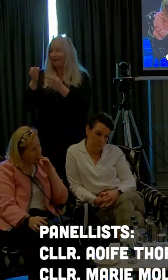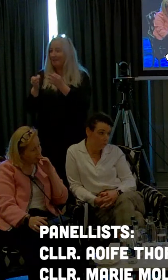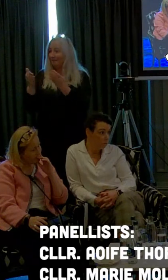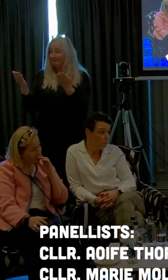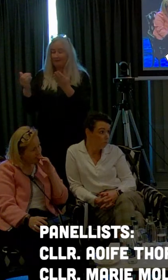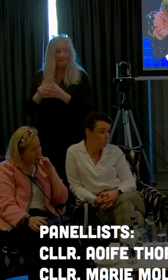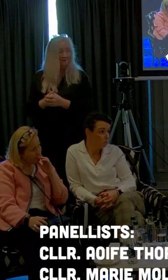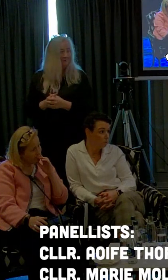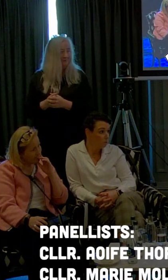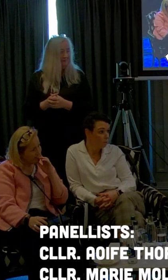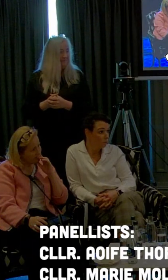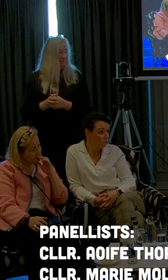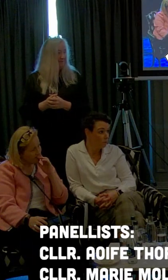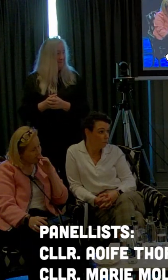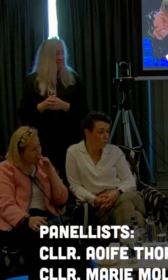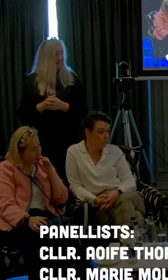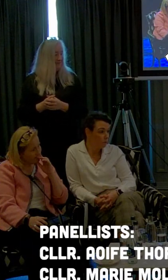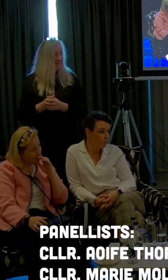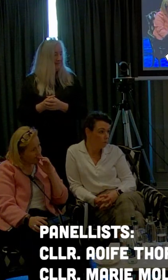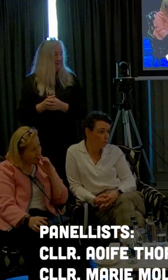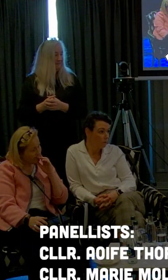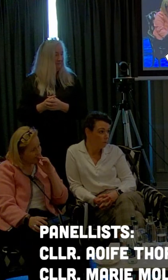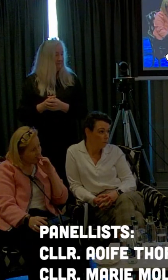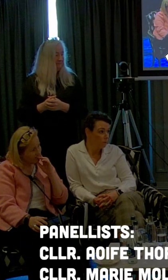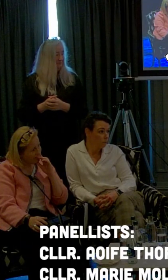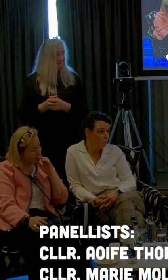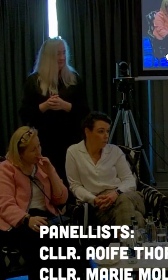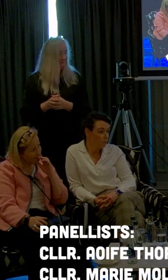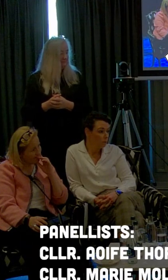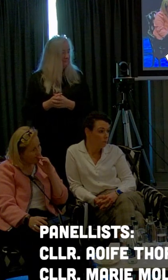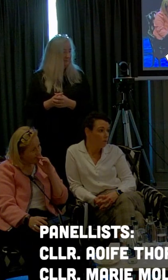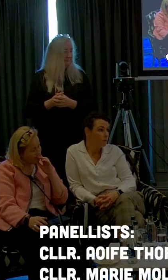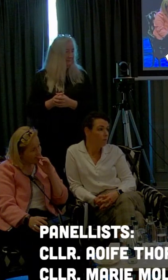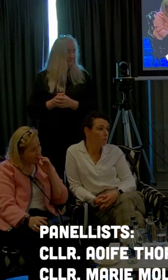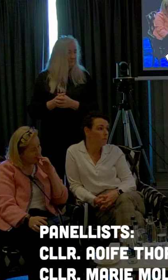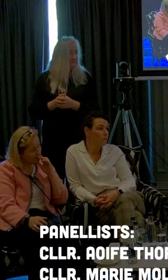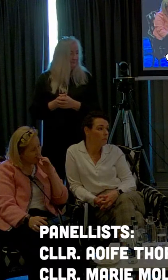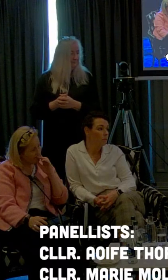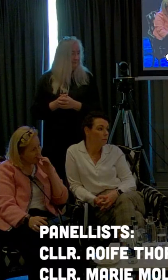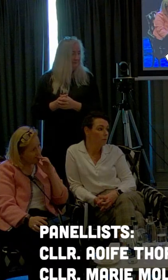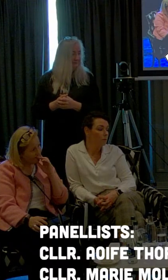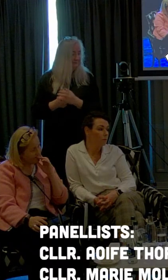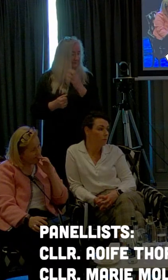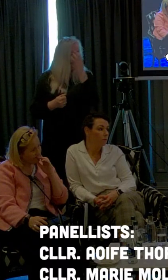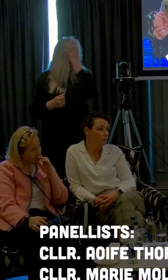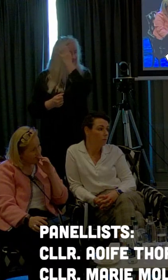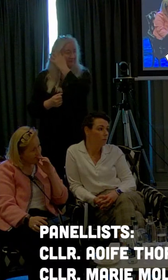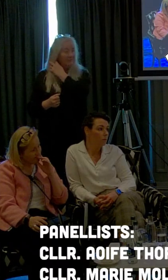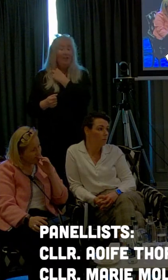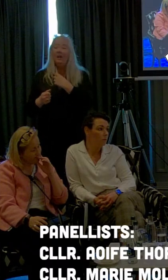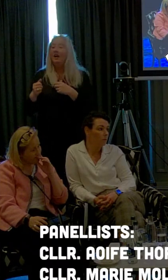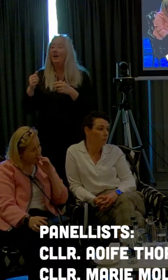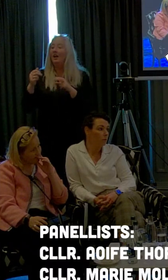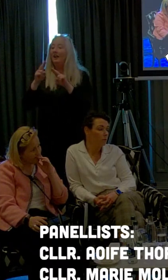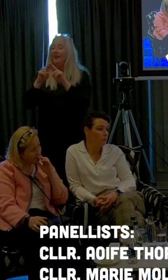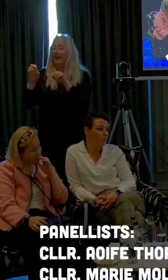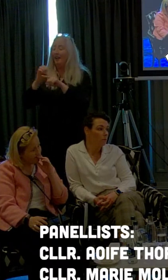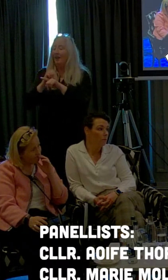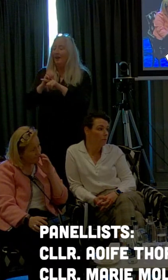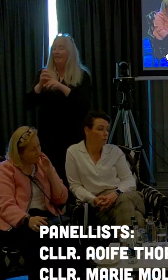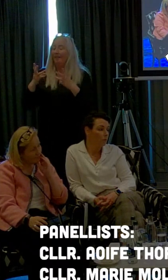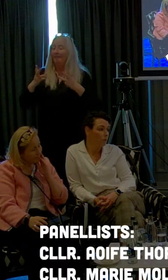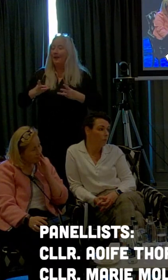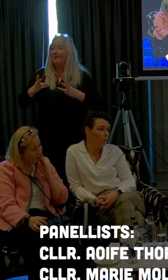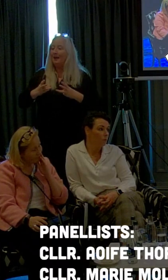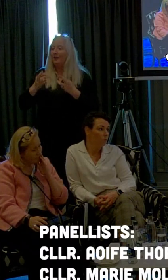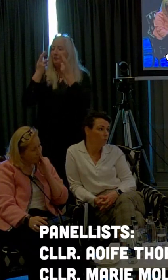It's actually, as Norma was talking, and it hit me, as if the only female representative in the Tralee LEA.